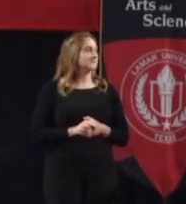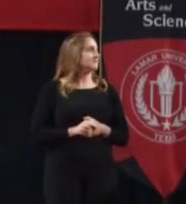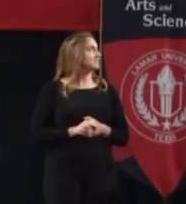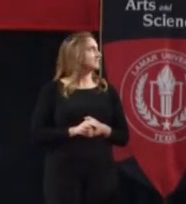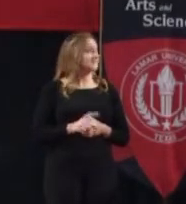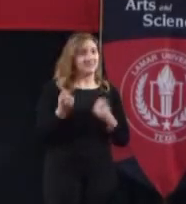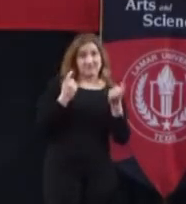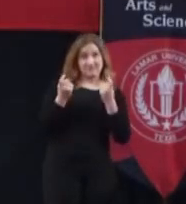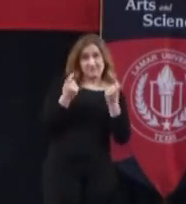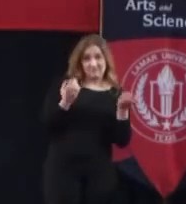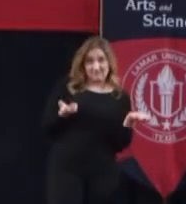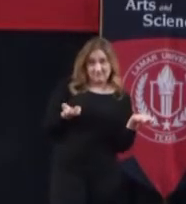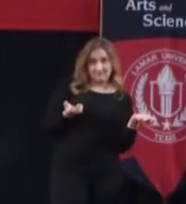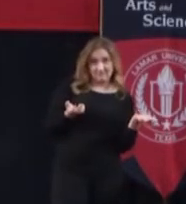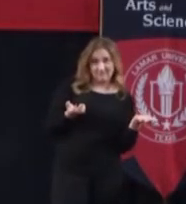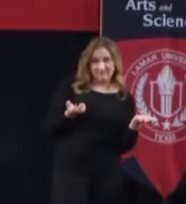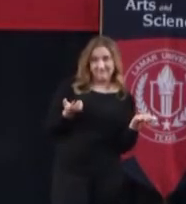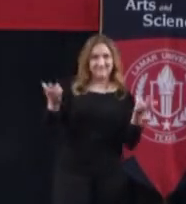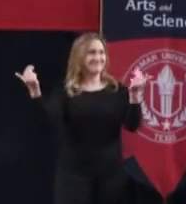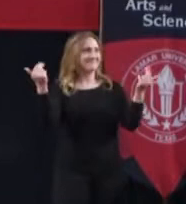Any questions?